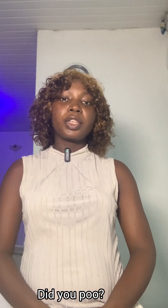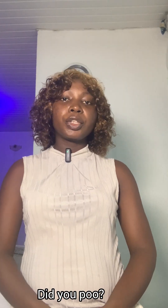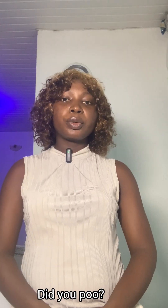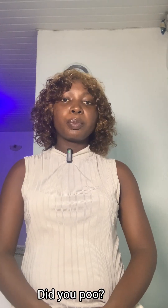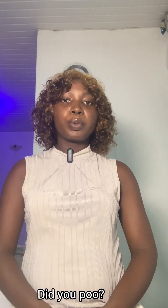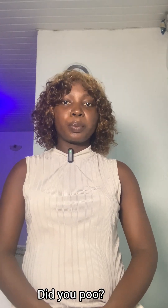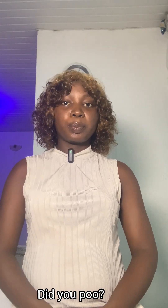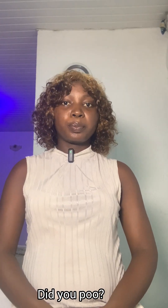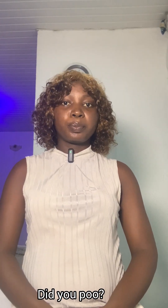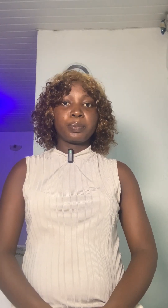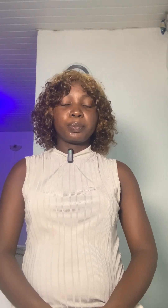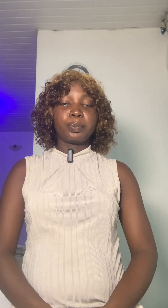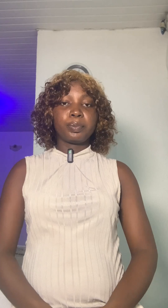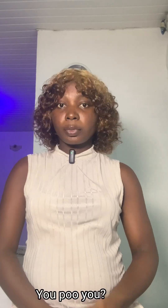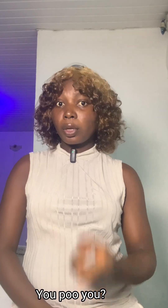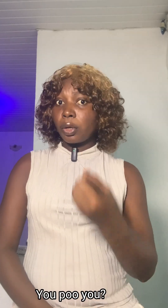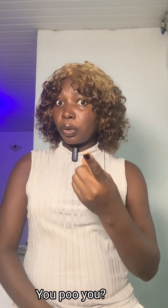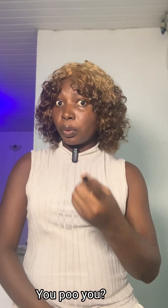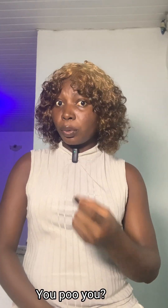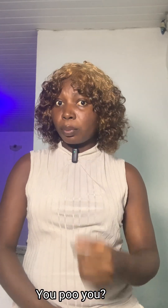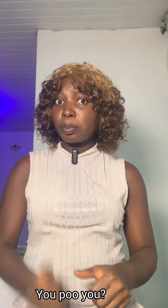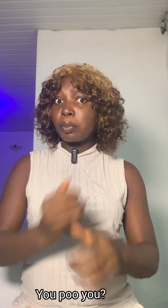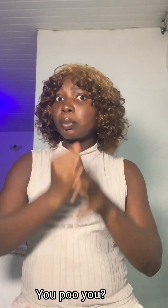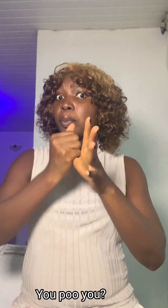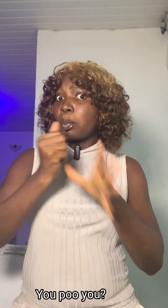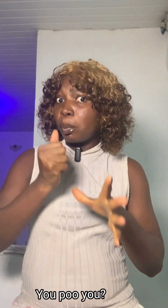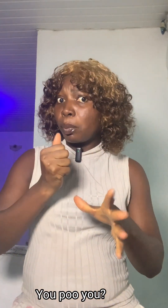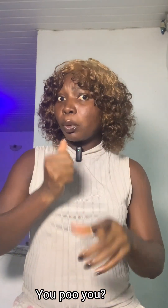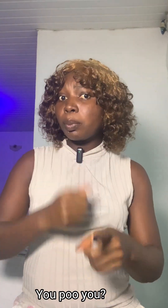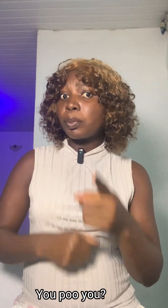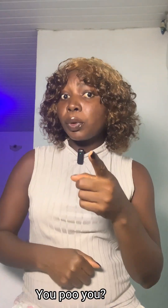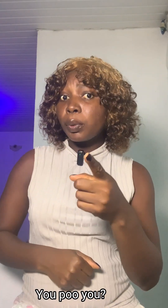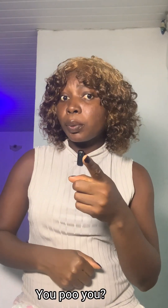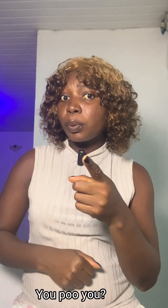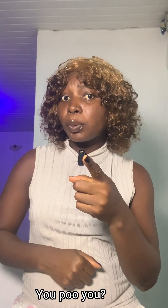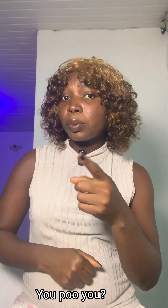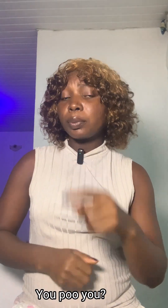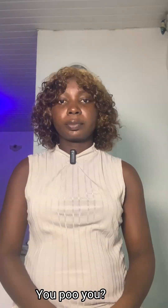Did you poop? You poop? You?